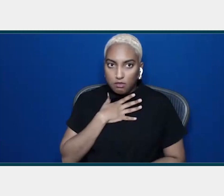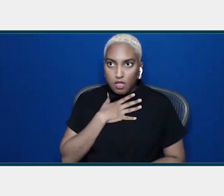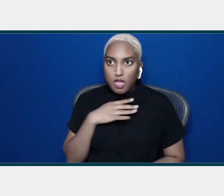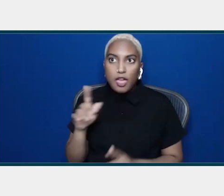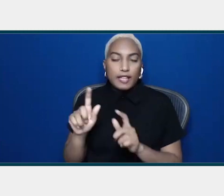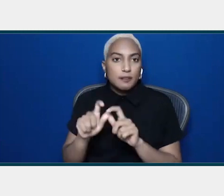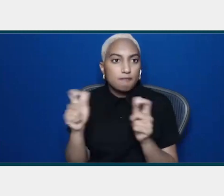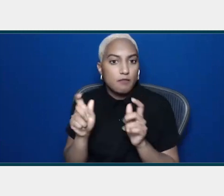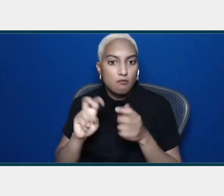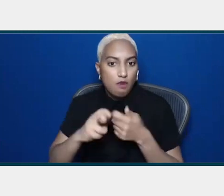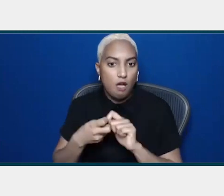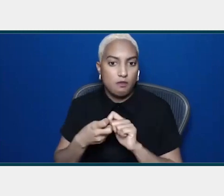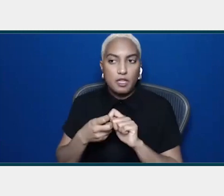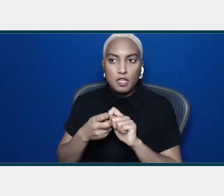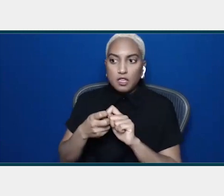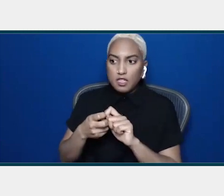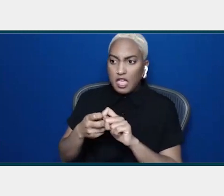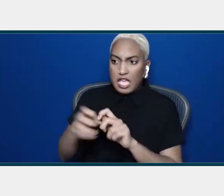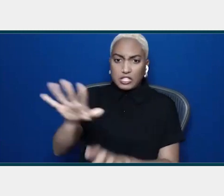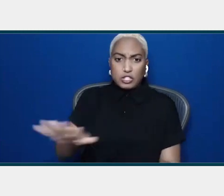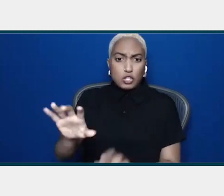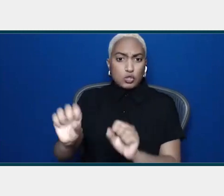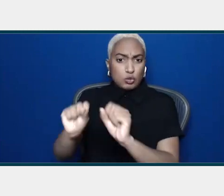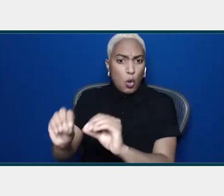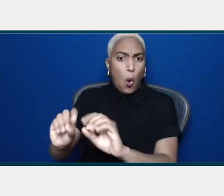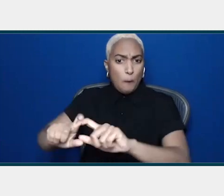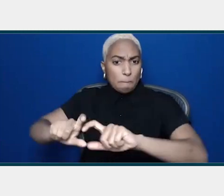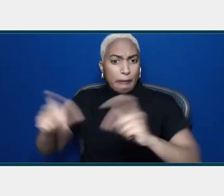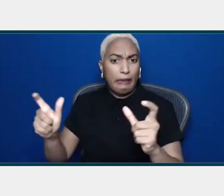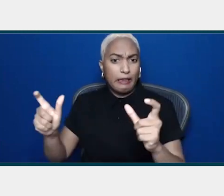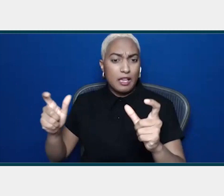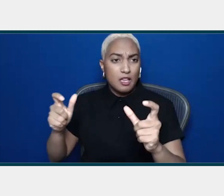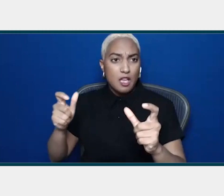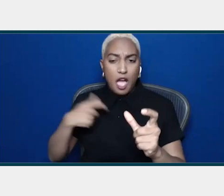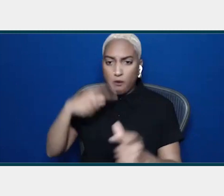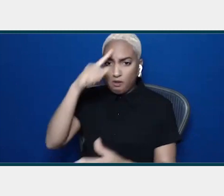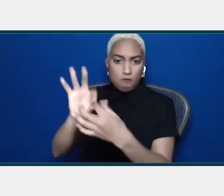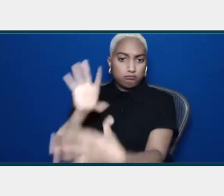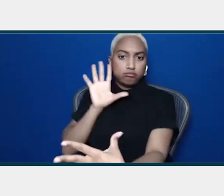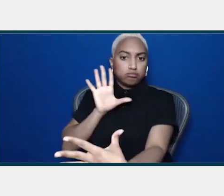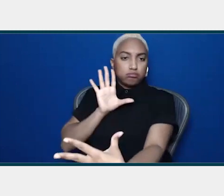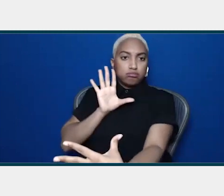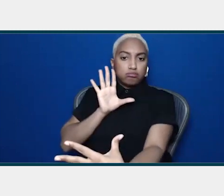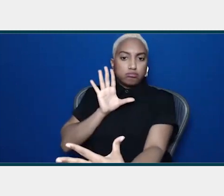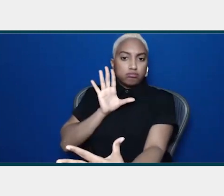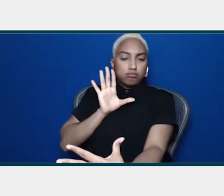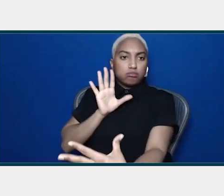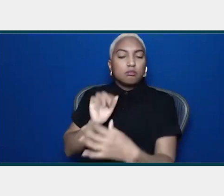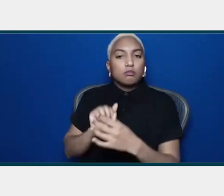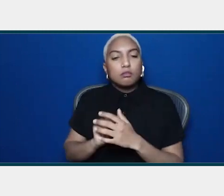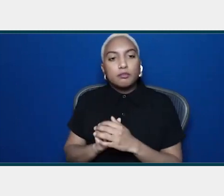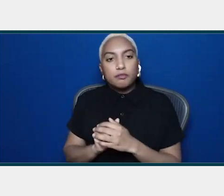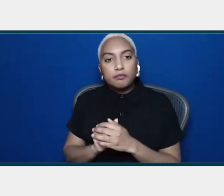In your work, in your career, which has, been across